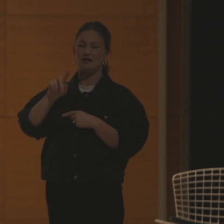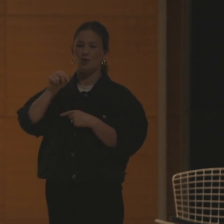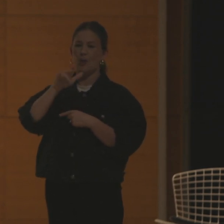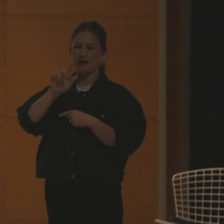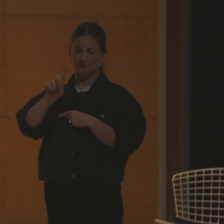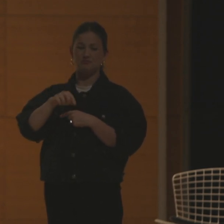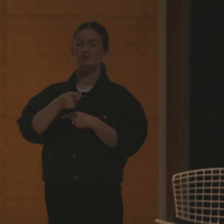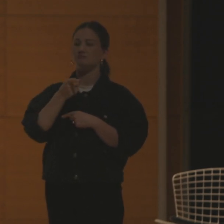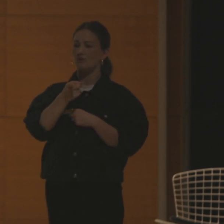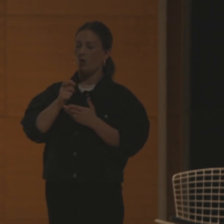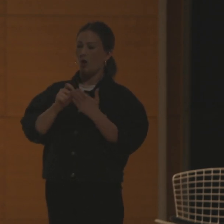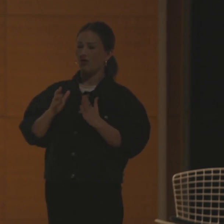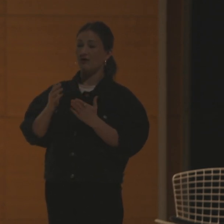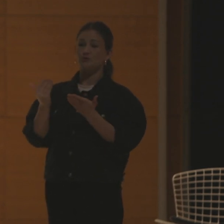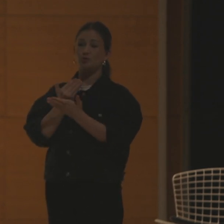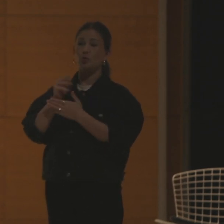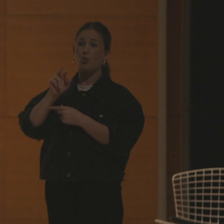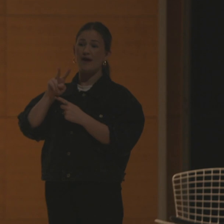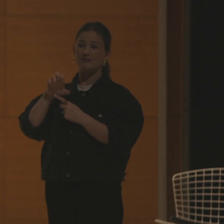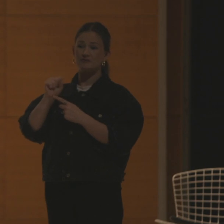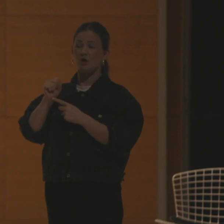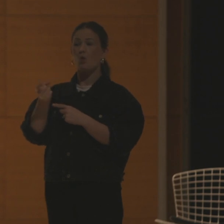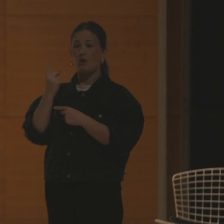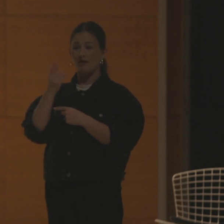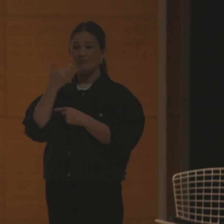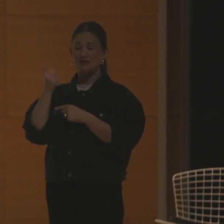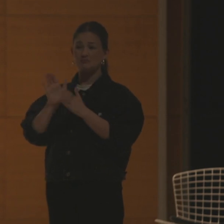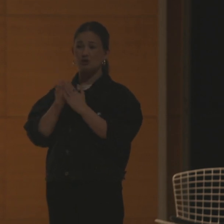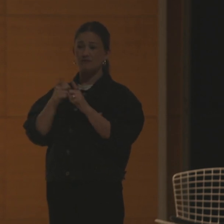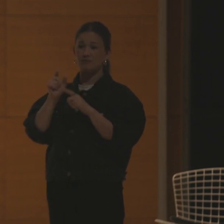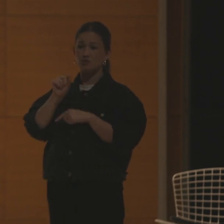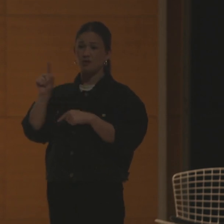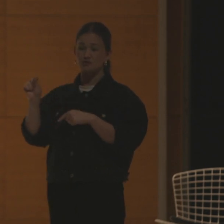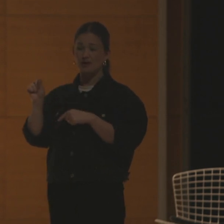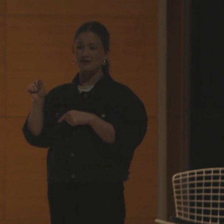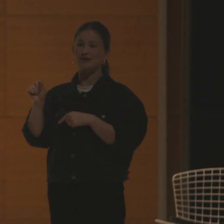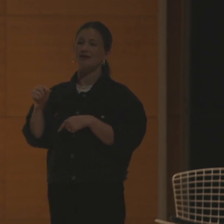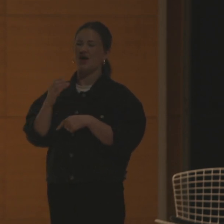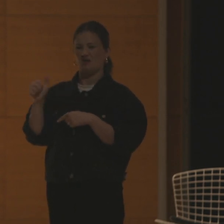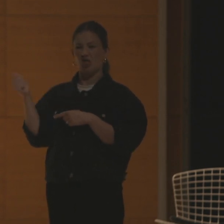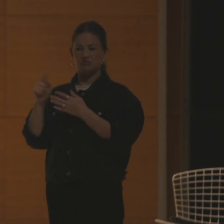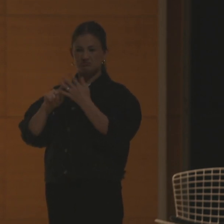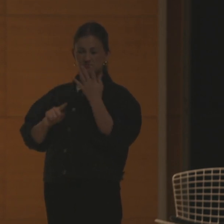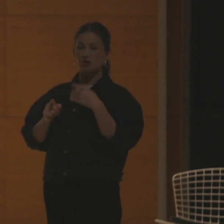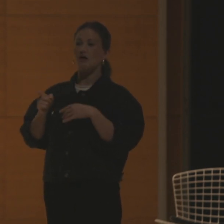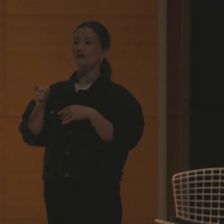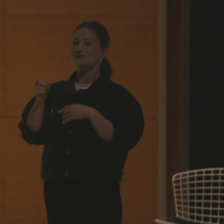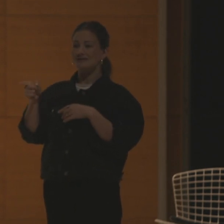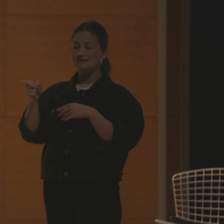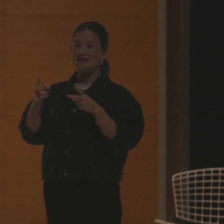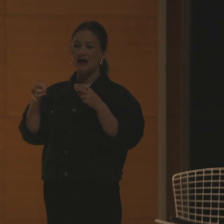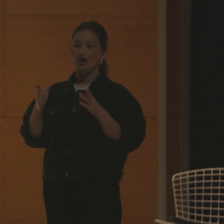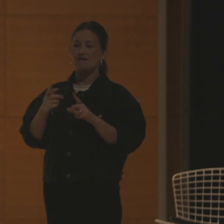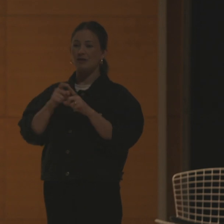Waves, one of the best books of 2020 according to NPR, and the forthcoming novel, My Documents. He's also the features editor of